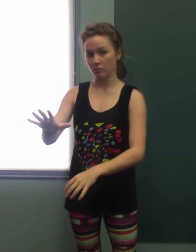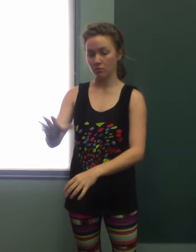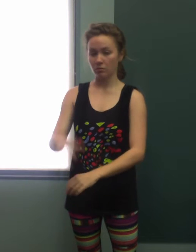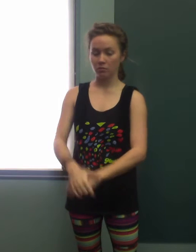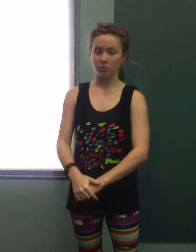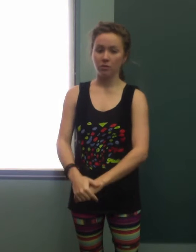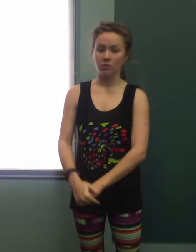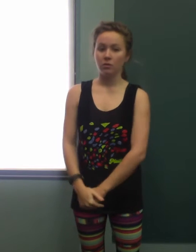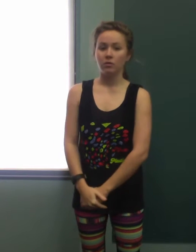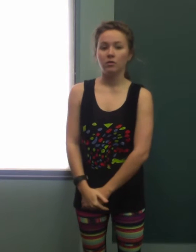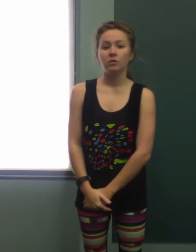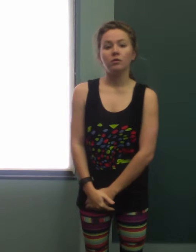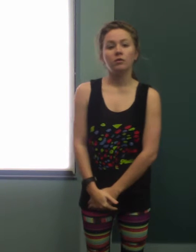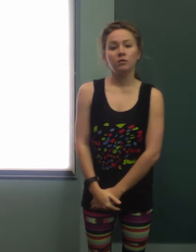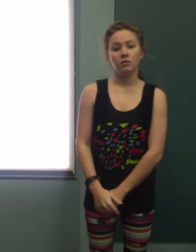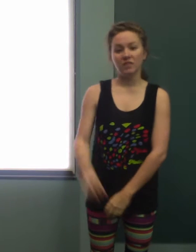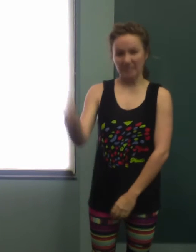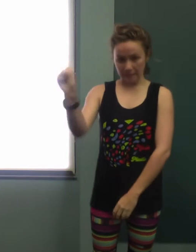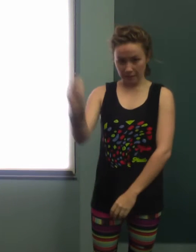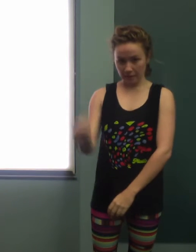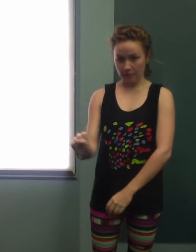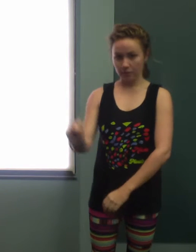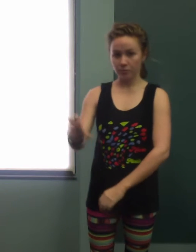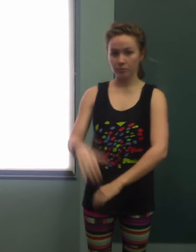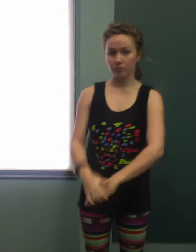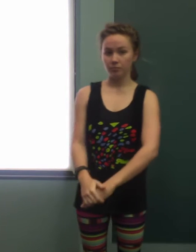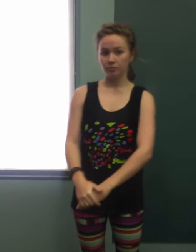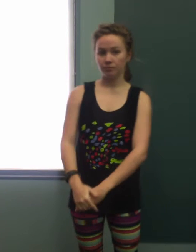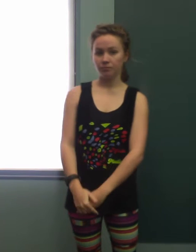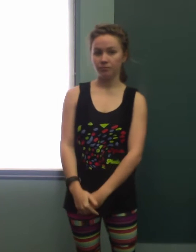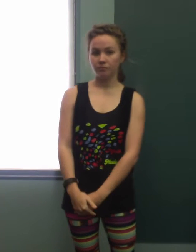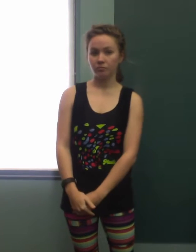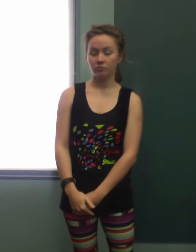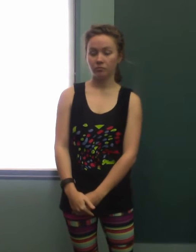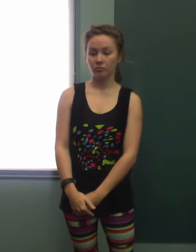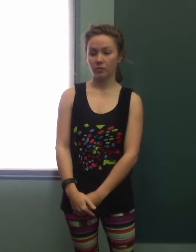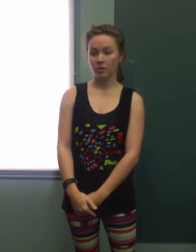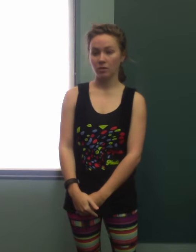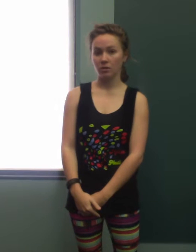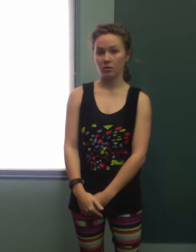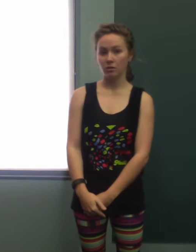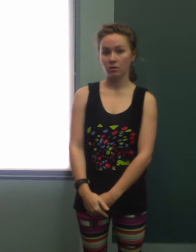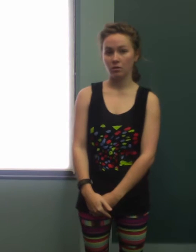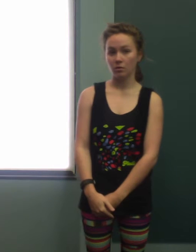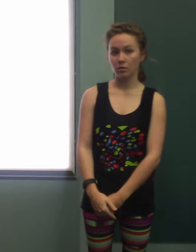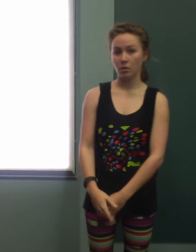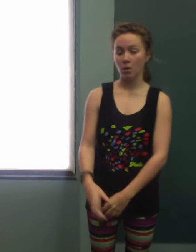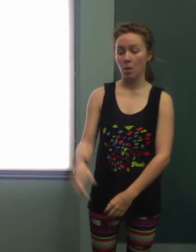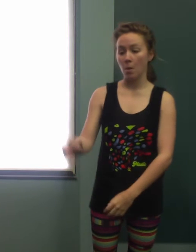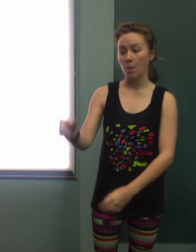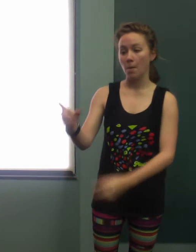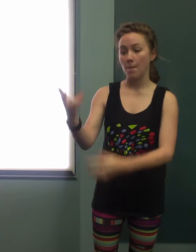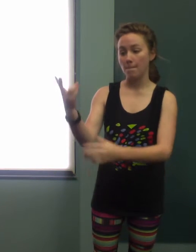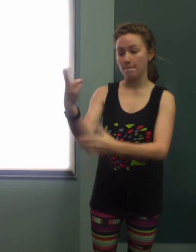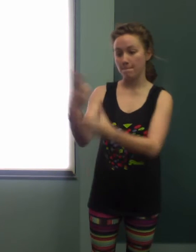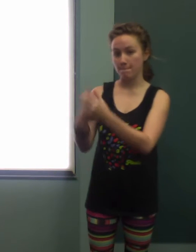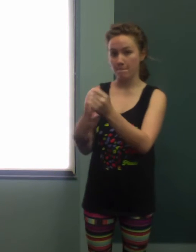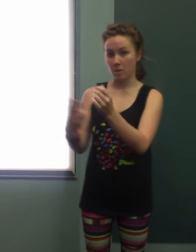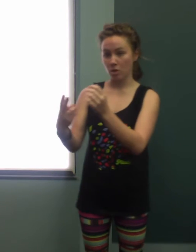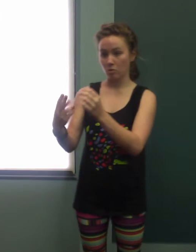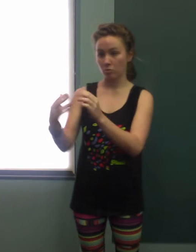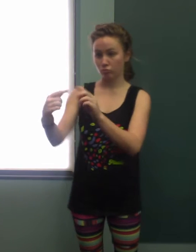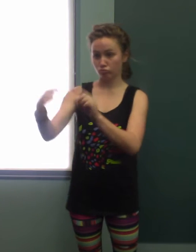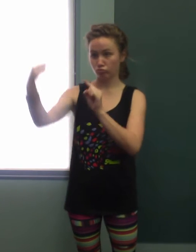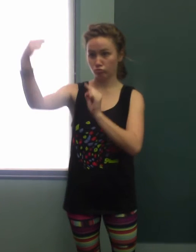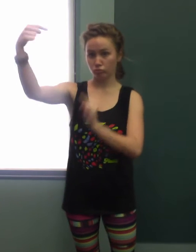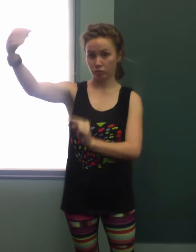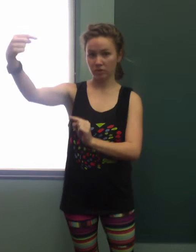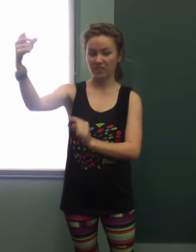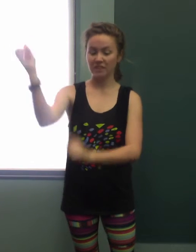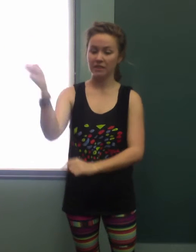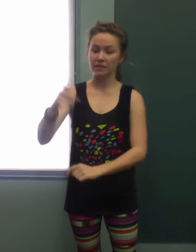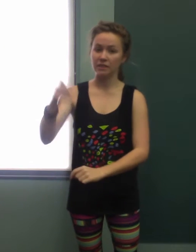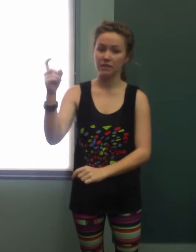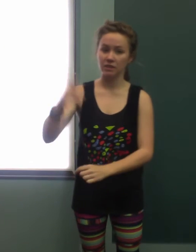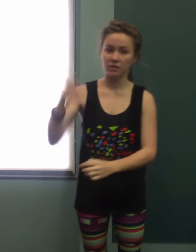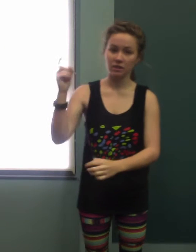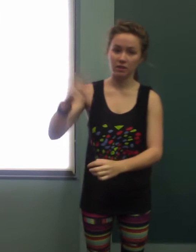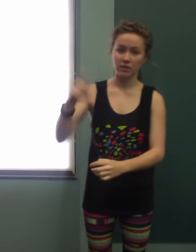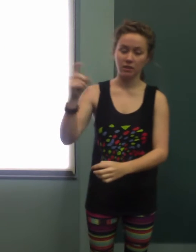Ocean. Each side had enormous costs to meet for soldiers' wages, food, uniforms, artillery, and